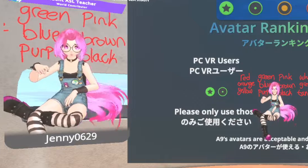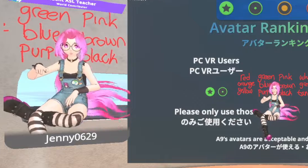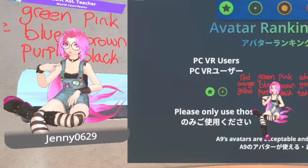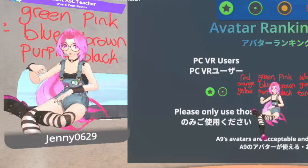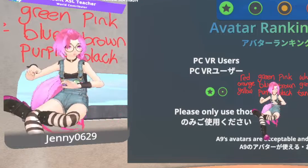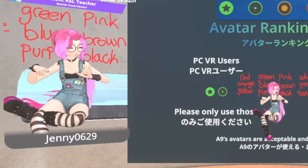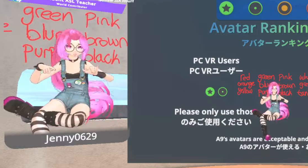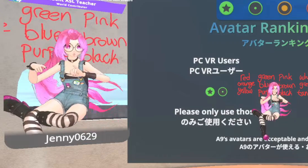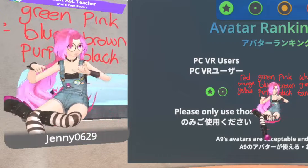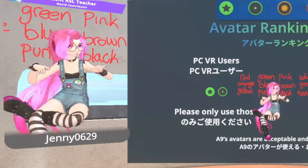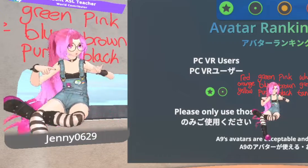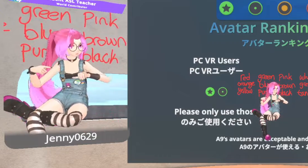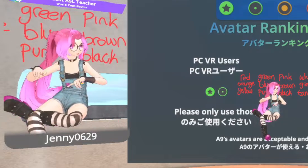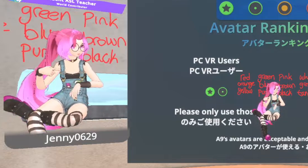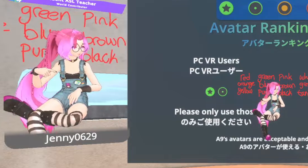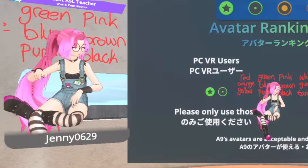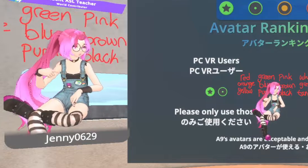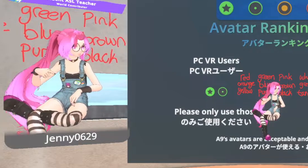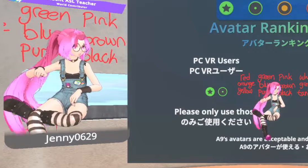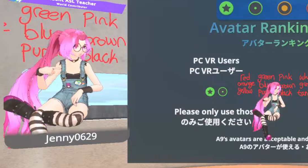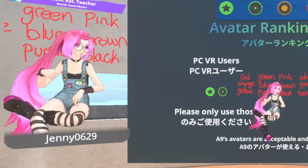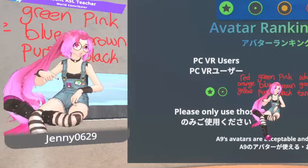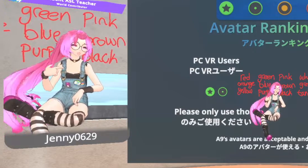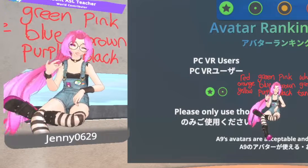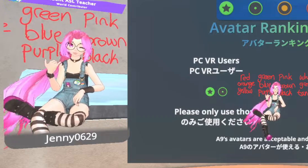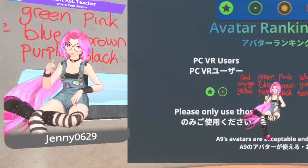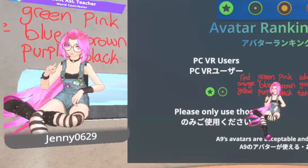shake it. Same thing.